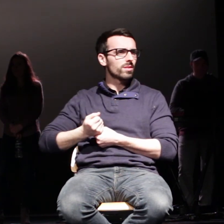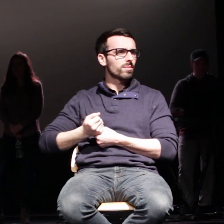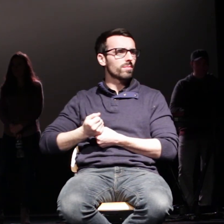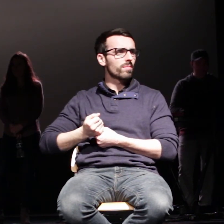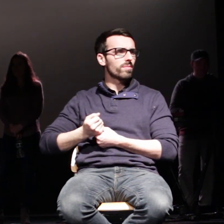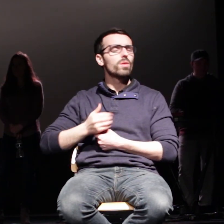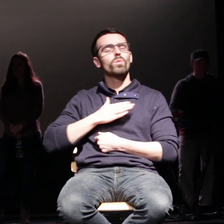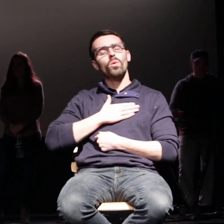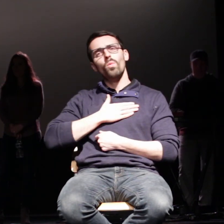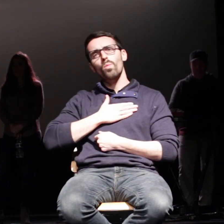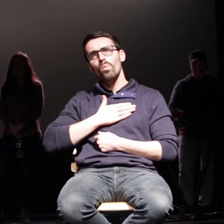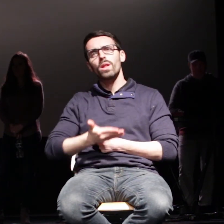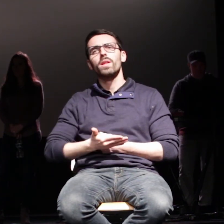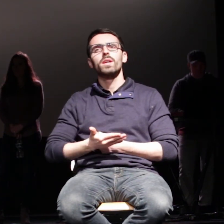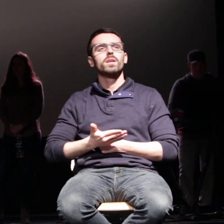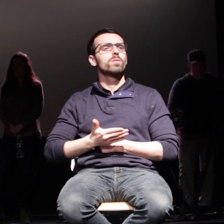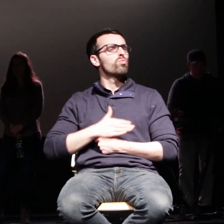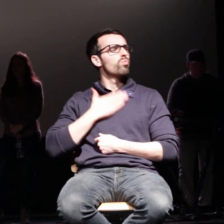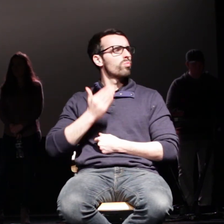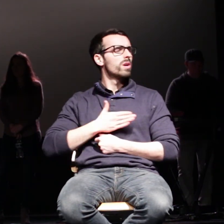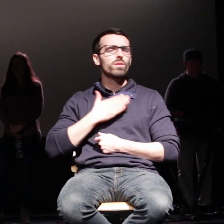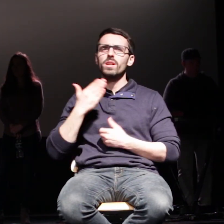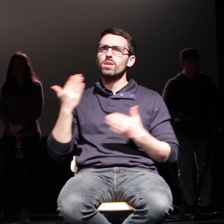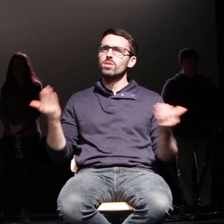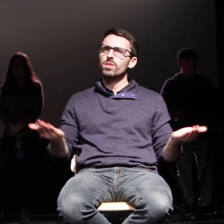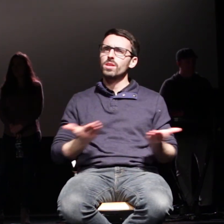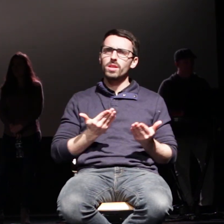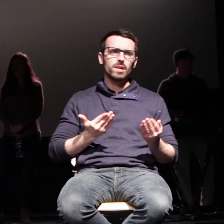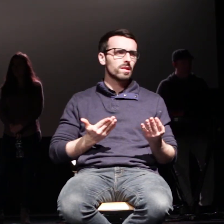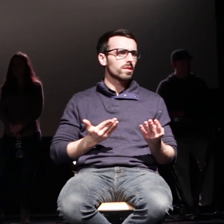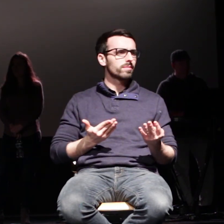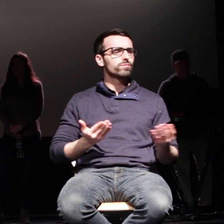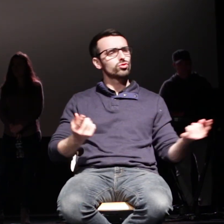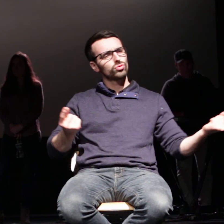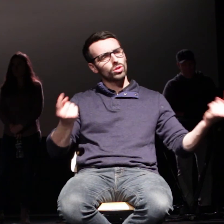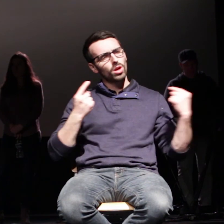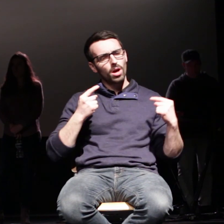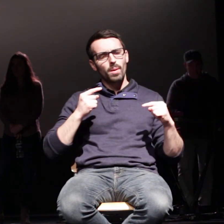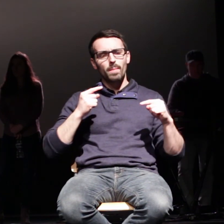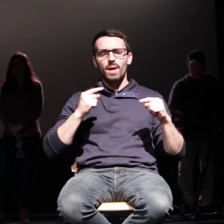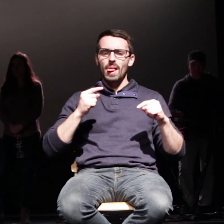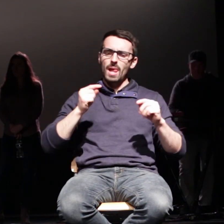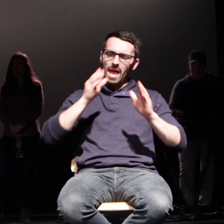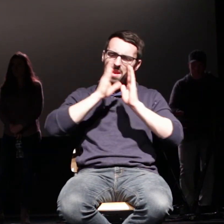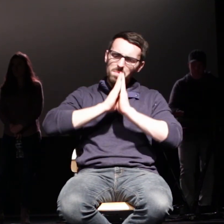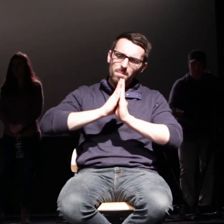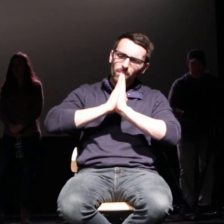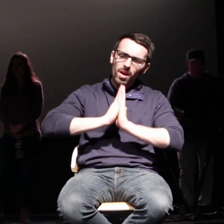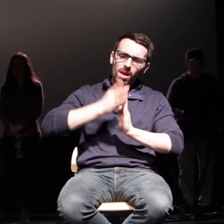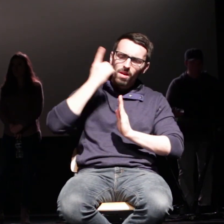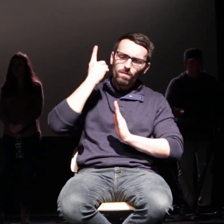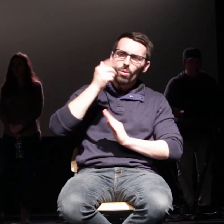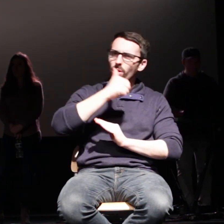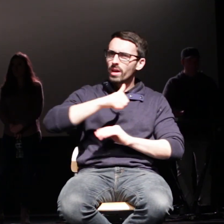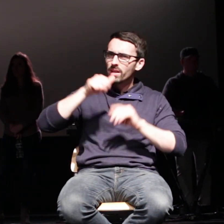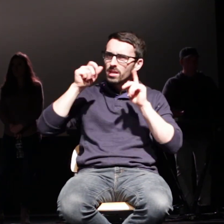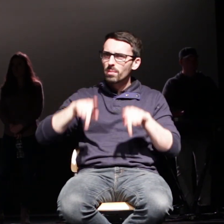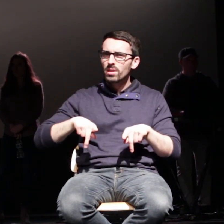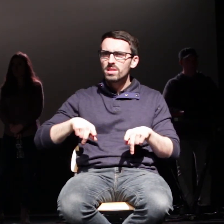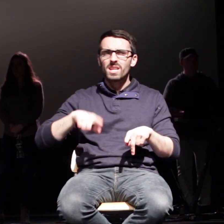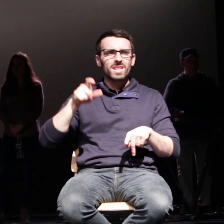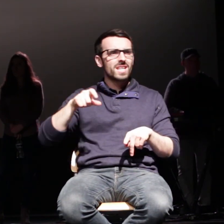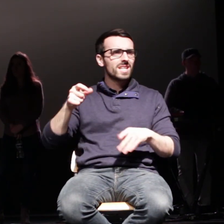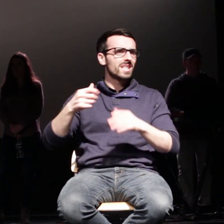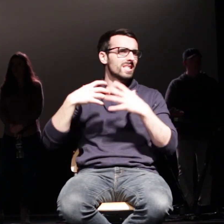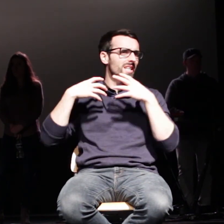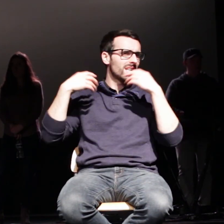stand here in the room this morning and pray over anybody who would just want to come forward and say, I need healing in my life. I need healing. Man, I've had people